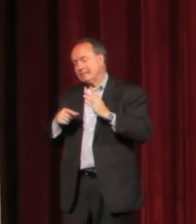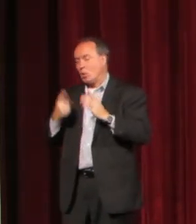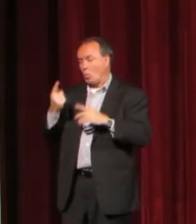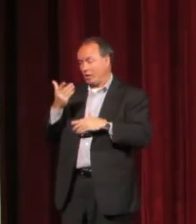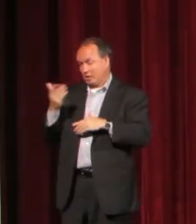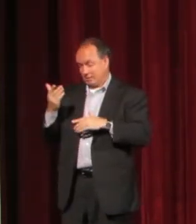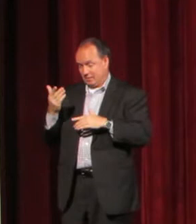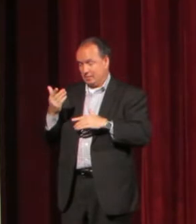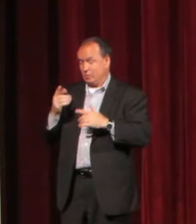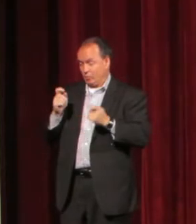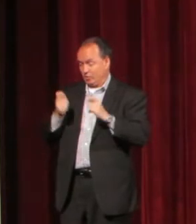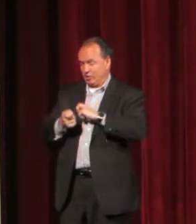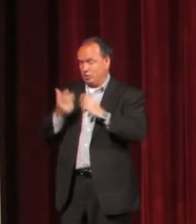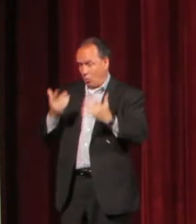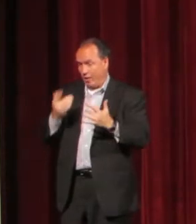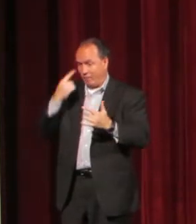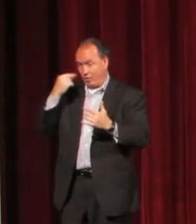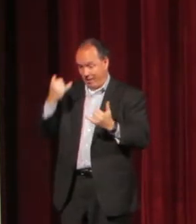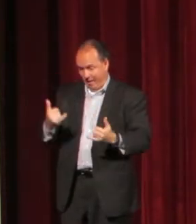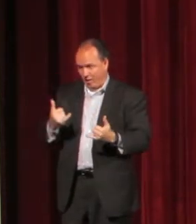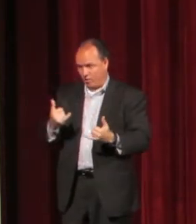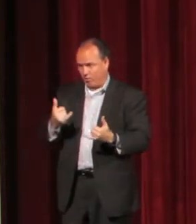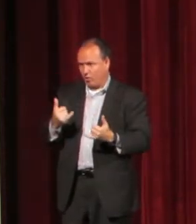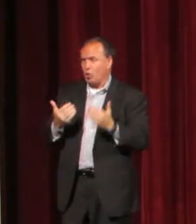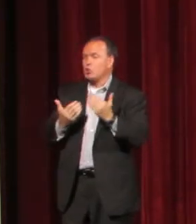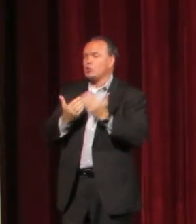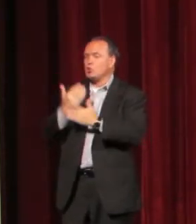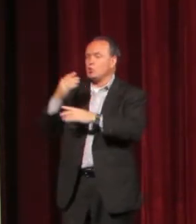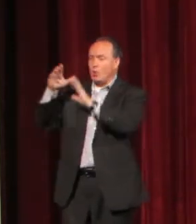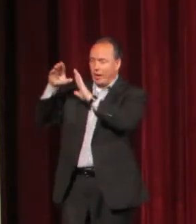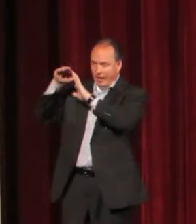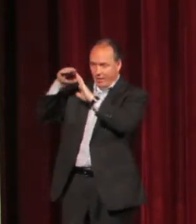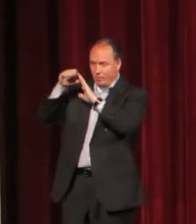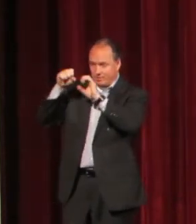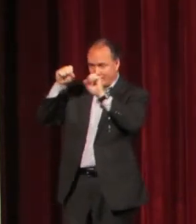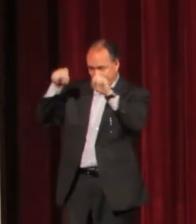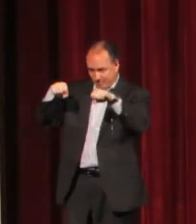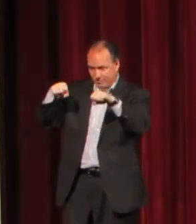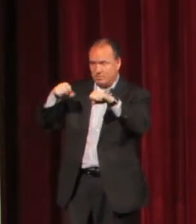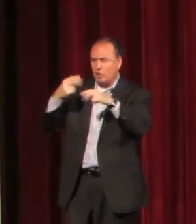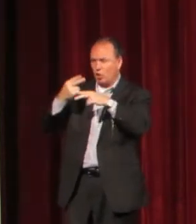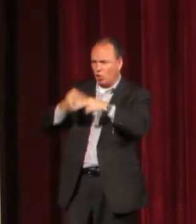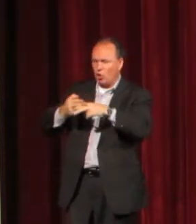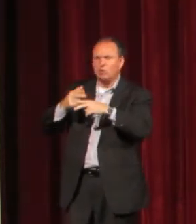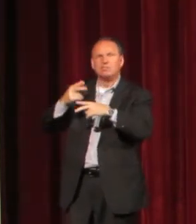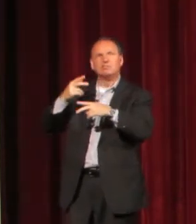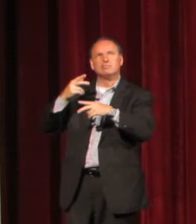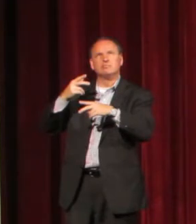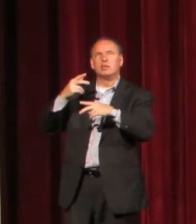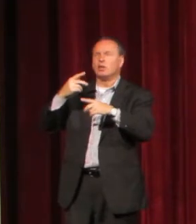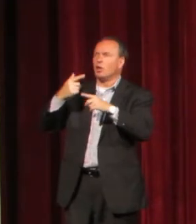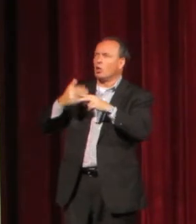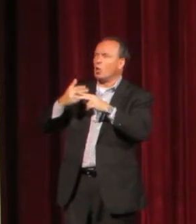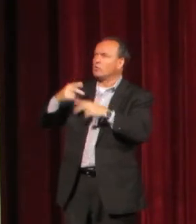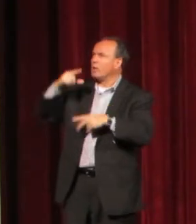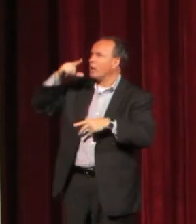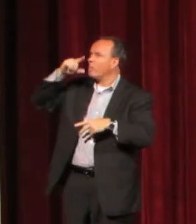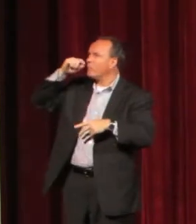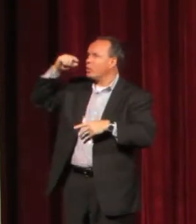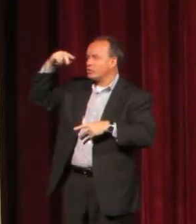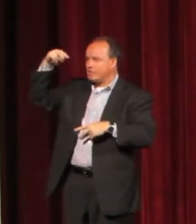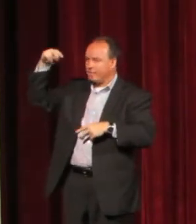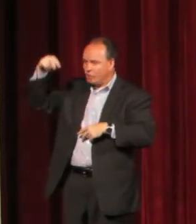One of the changes that we're waiting on now is our new camera systems. It's called, I believe, a bird's eye or bird's